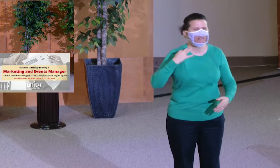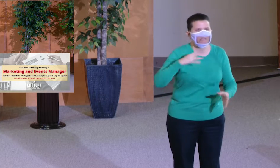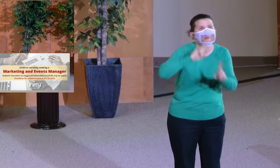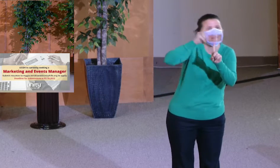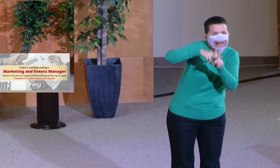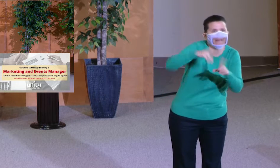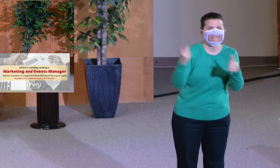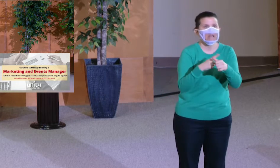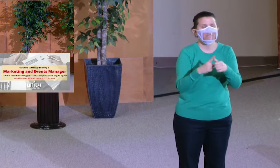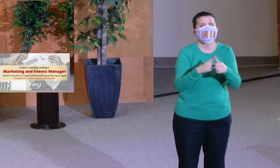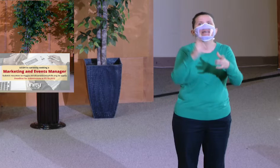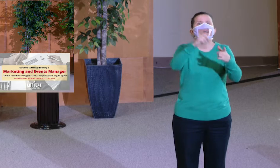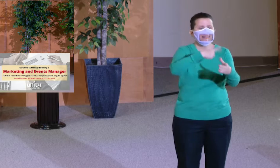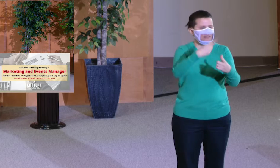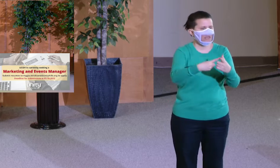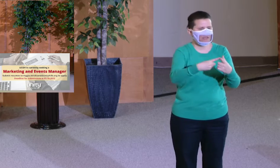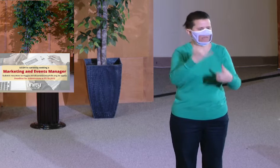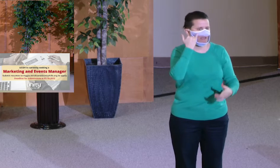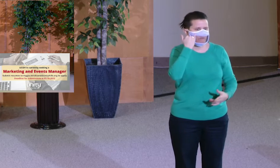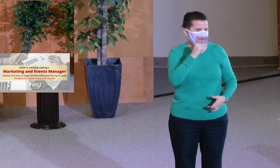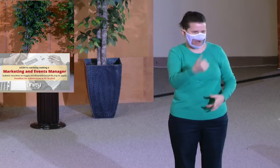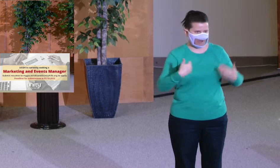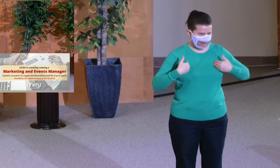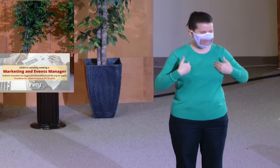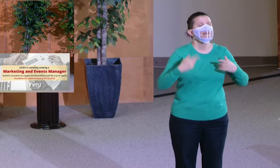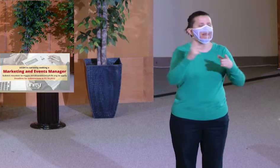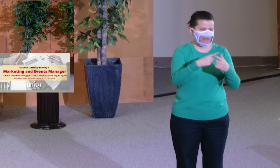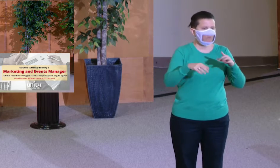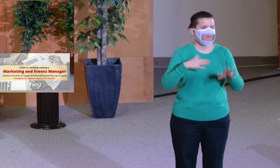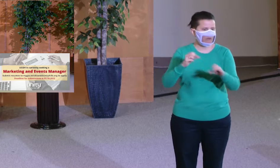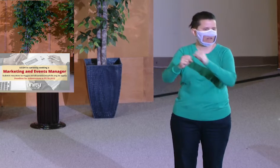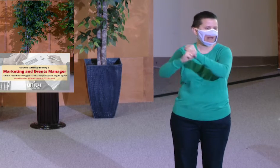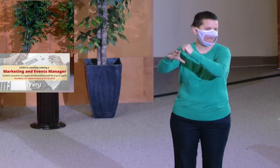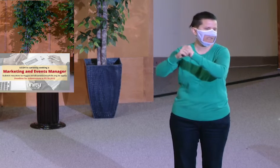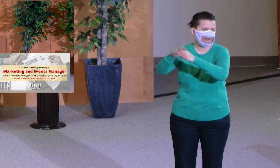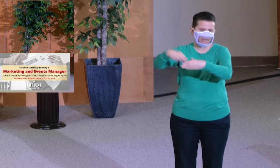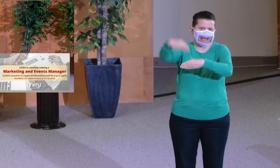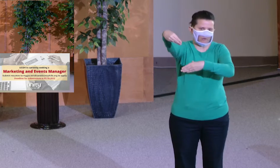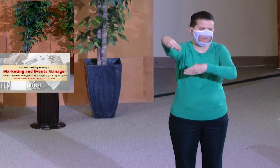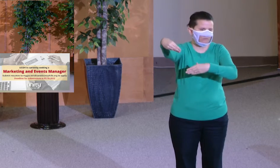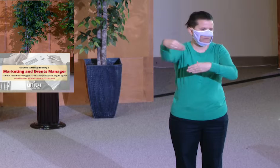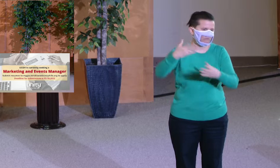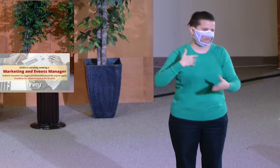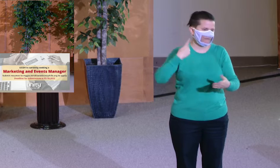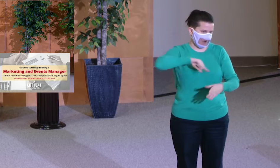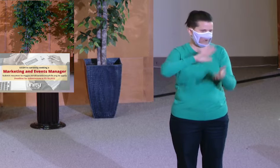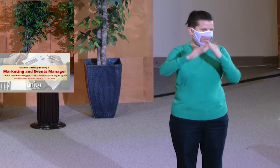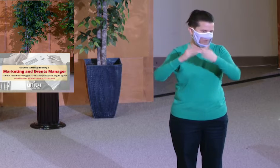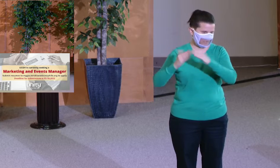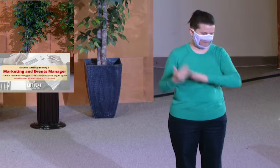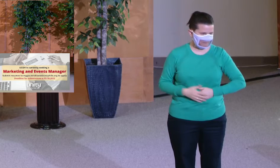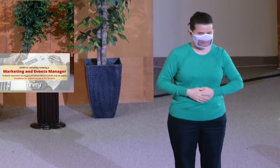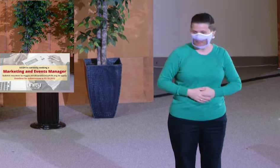universe. So if you are being called, you'll notice there's a deadline there of March 10th. So this is not one of those unity moments where you go,